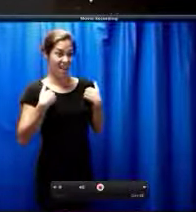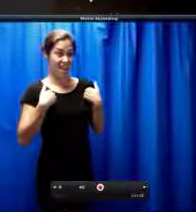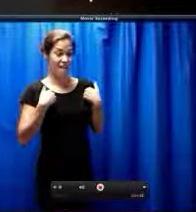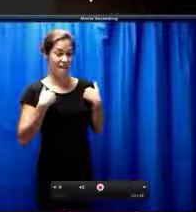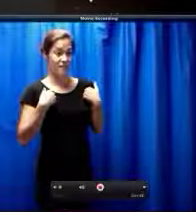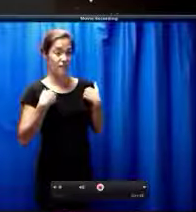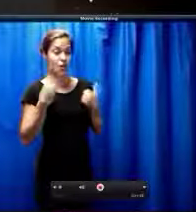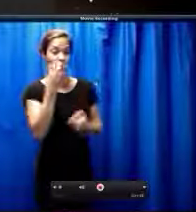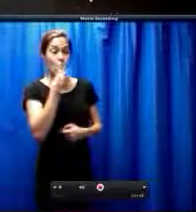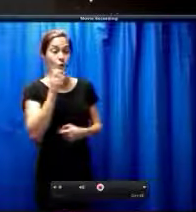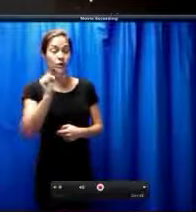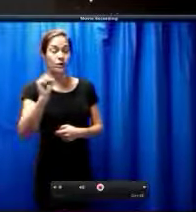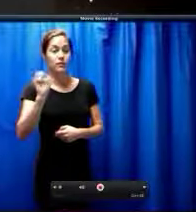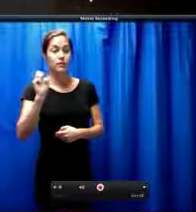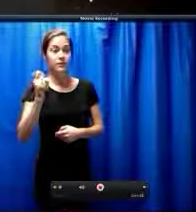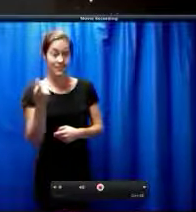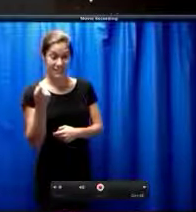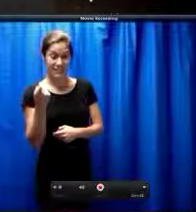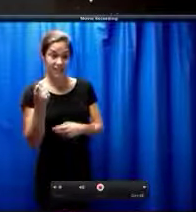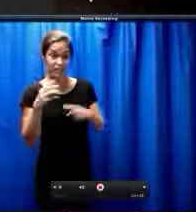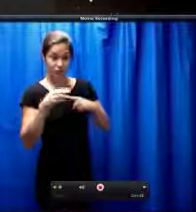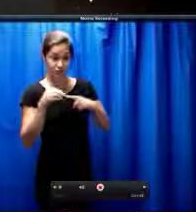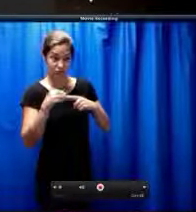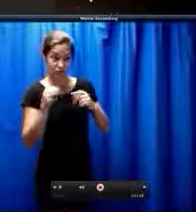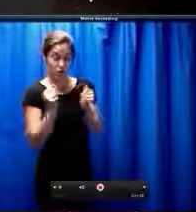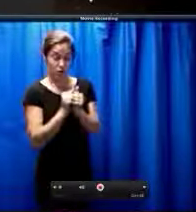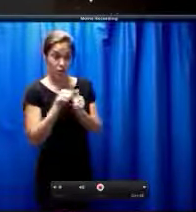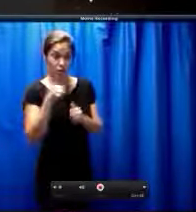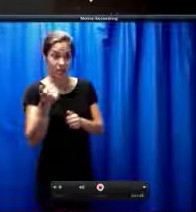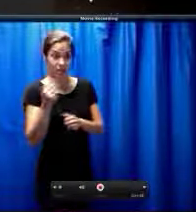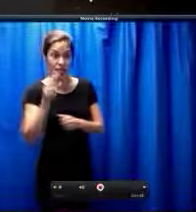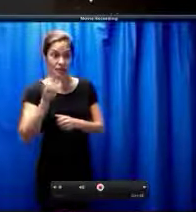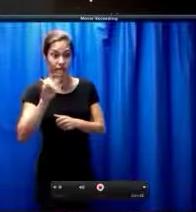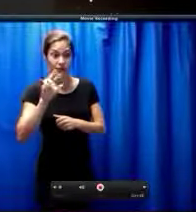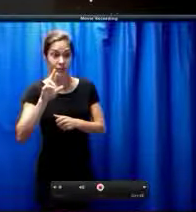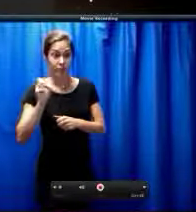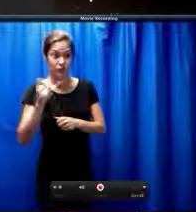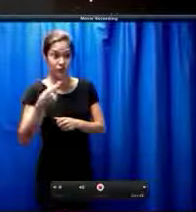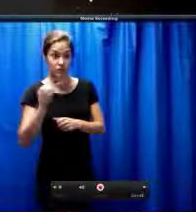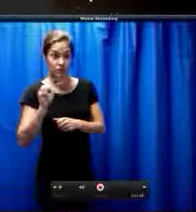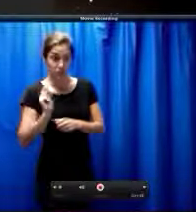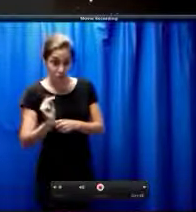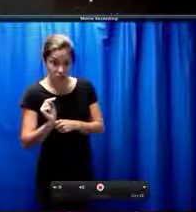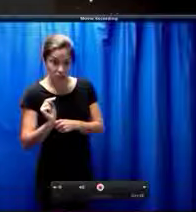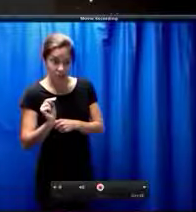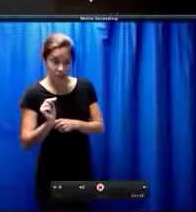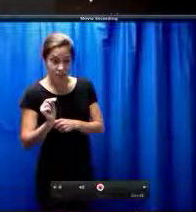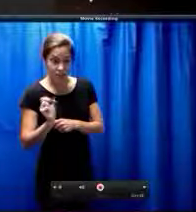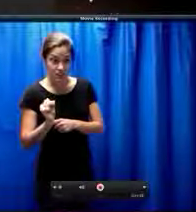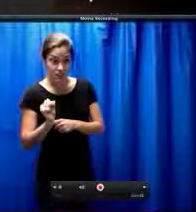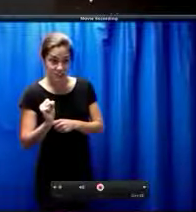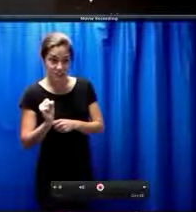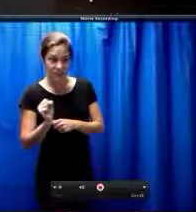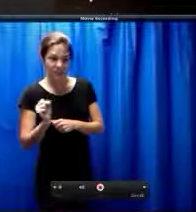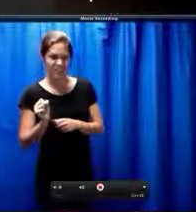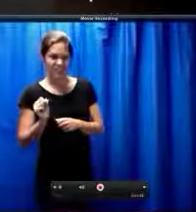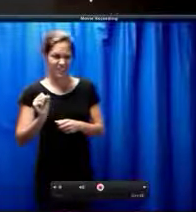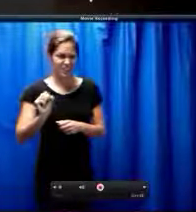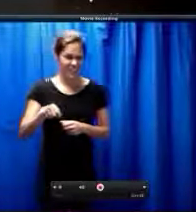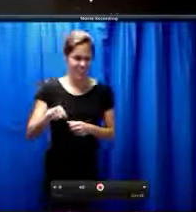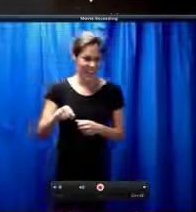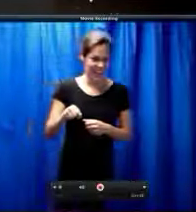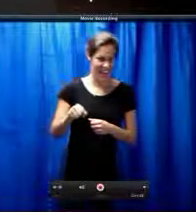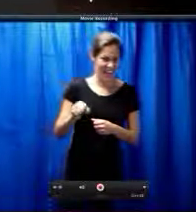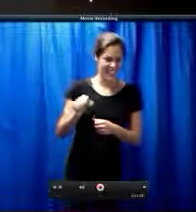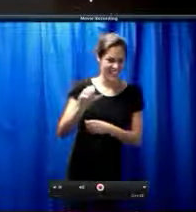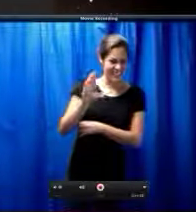6 other virgins and you still get cancer? Guess what? You're no longer a virgin if you're doing that. Unfortunately.